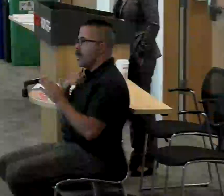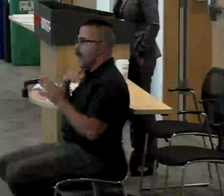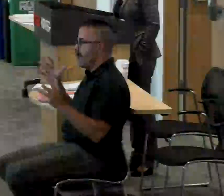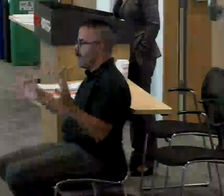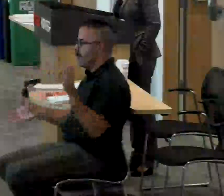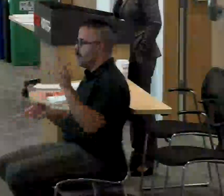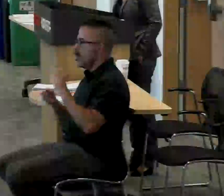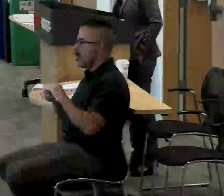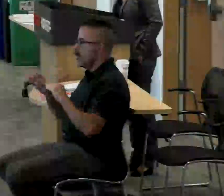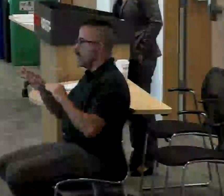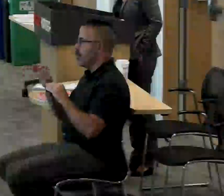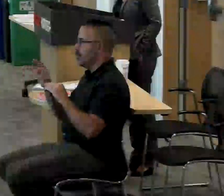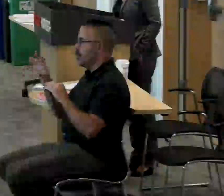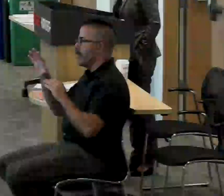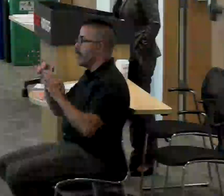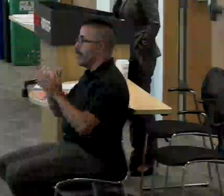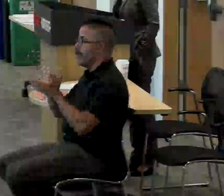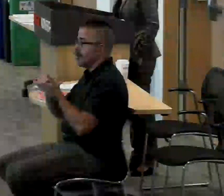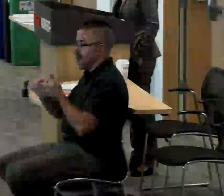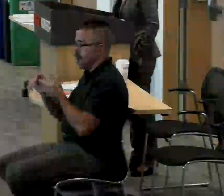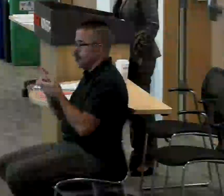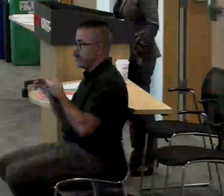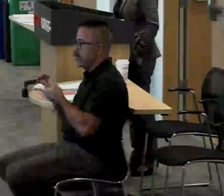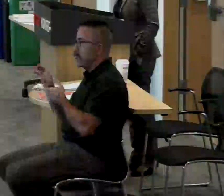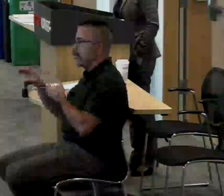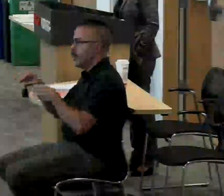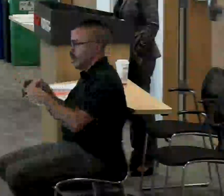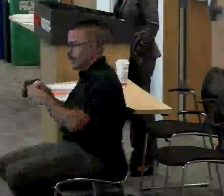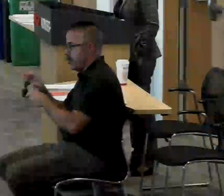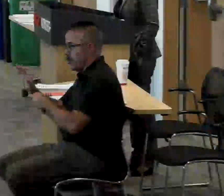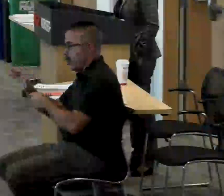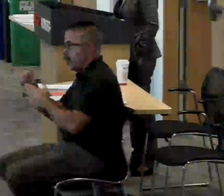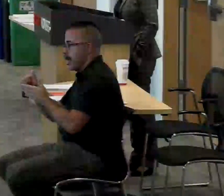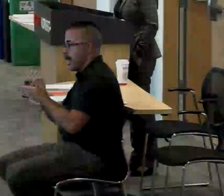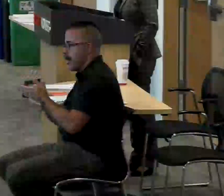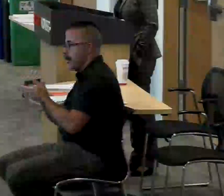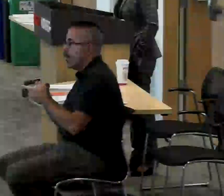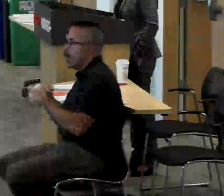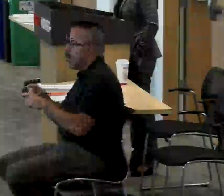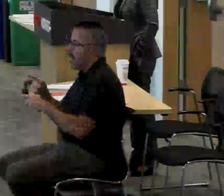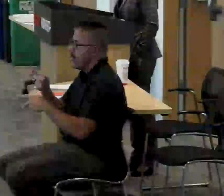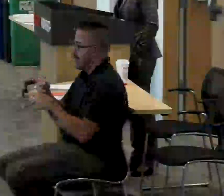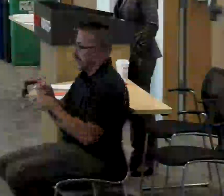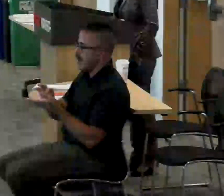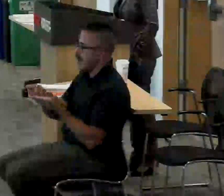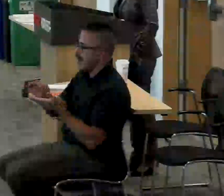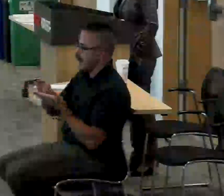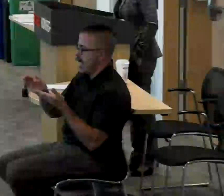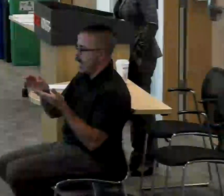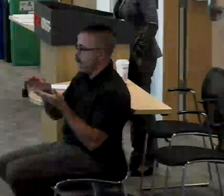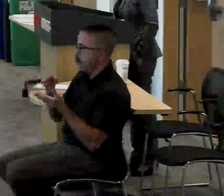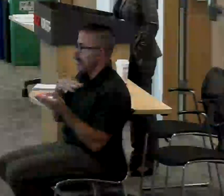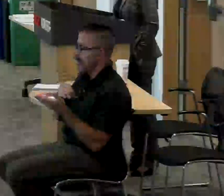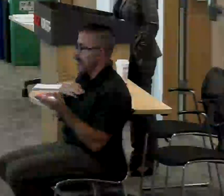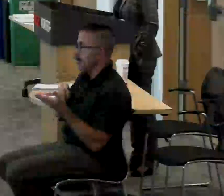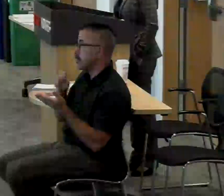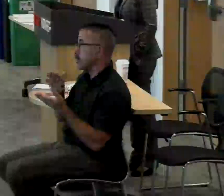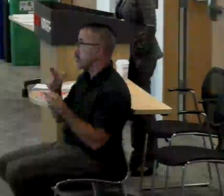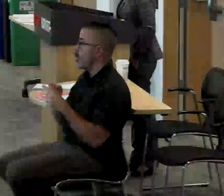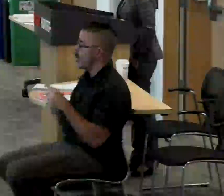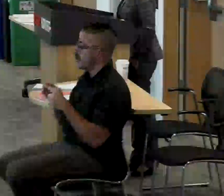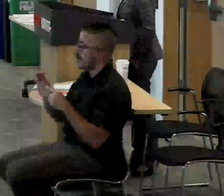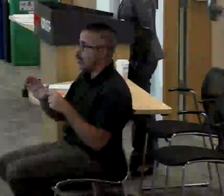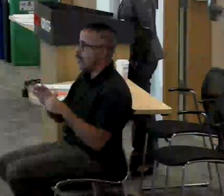$475,000 to be able to be put into your ABLE account while maintaining Medicaid benefits or partially or fully funded federal benefits.